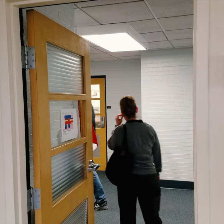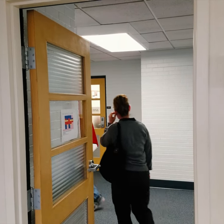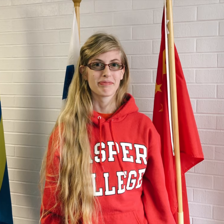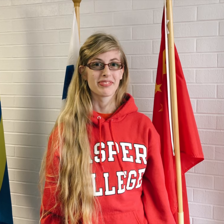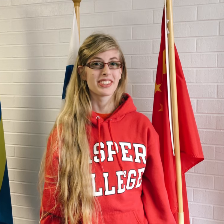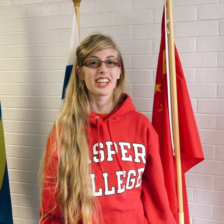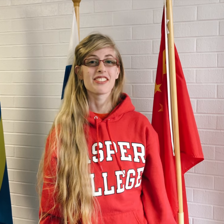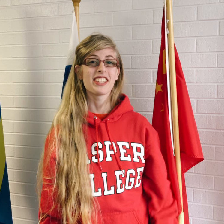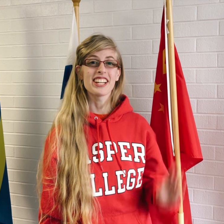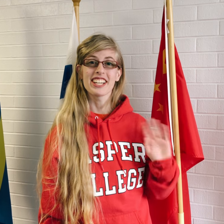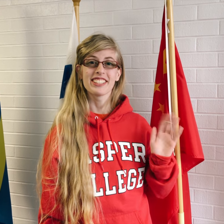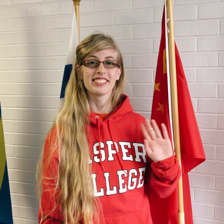Auf Wiedersehen!